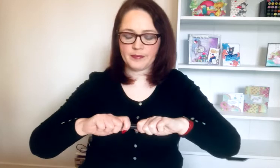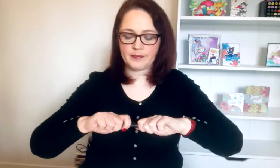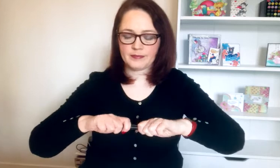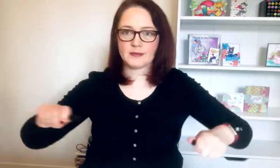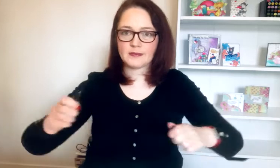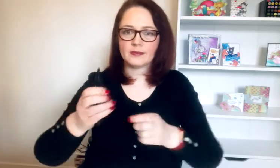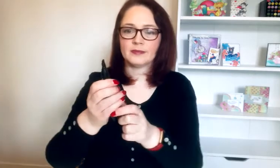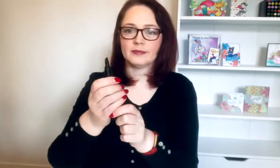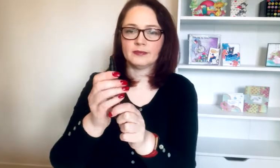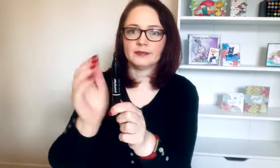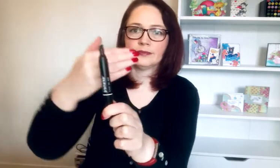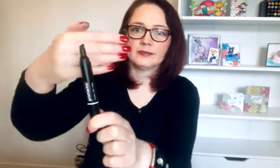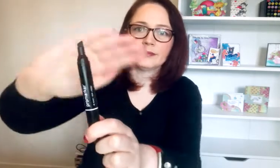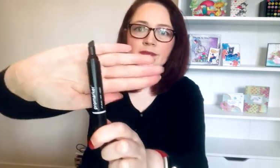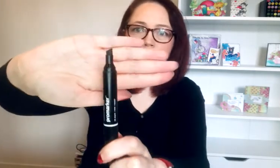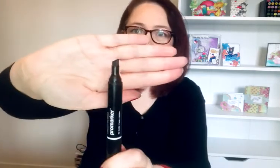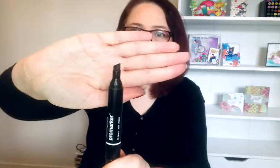I'll just show you that nib now.